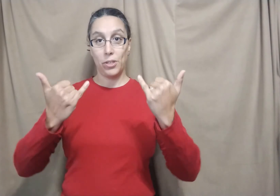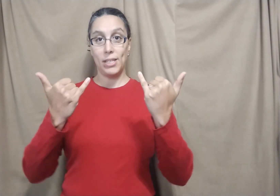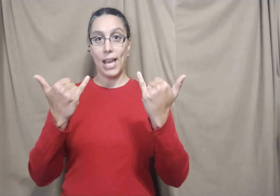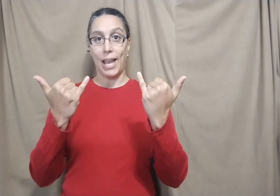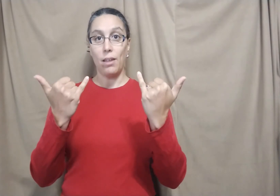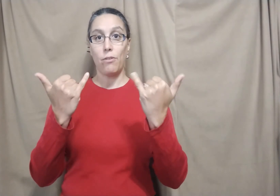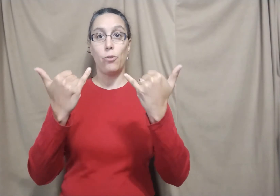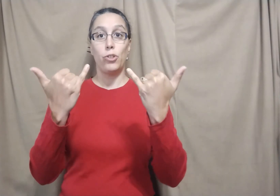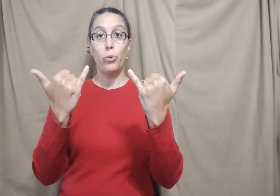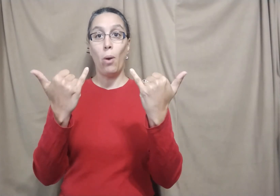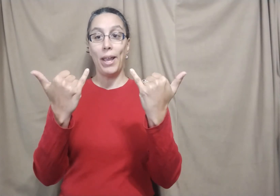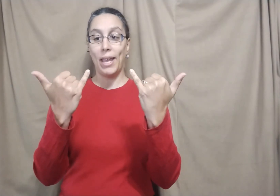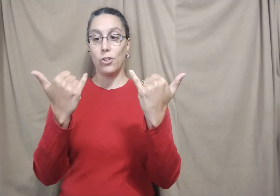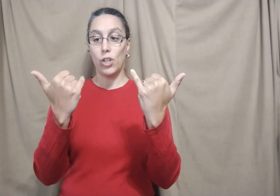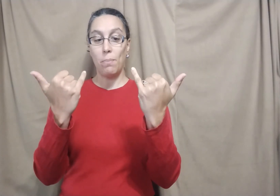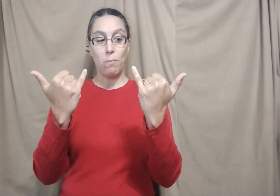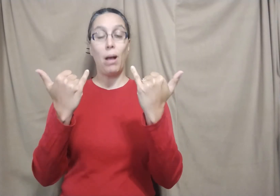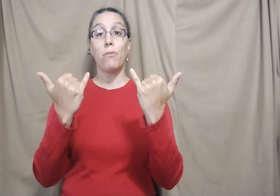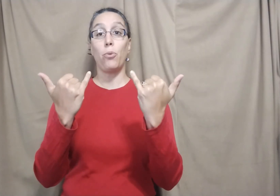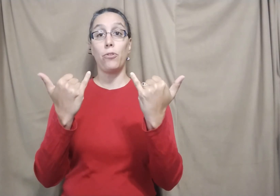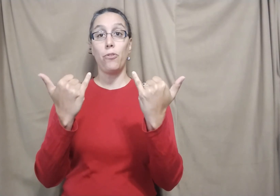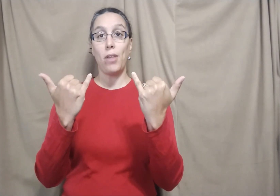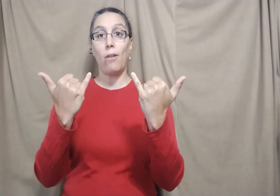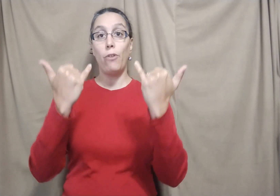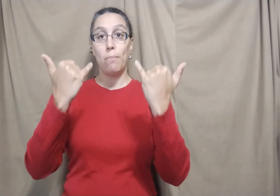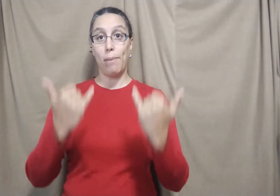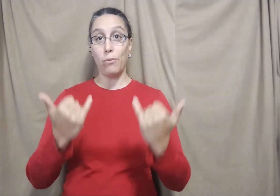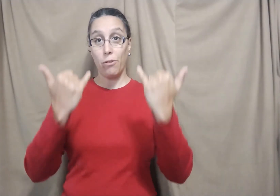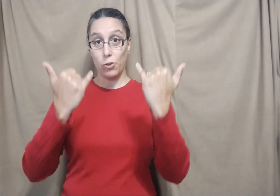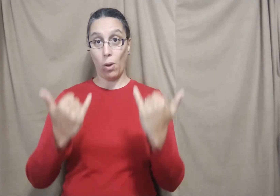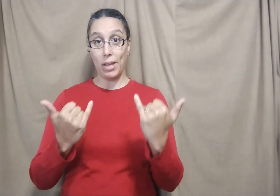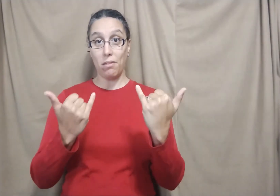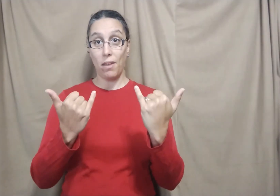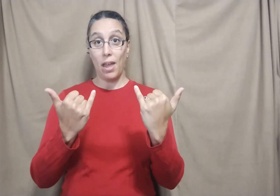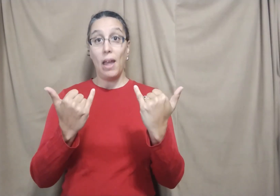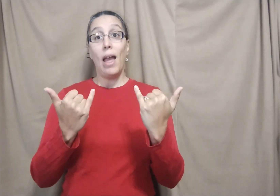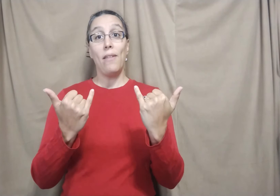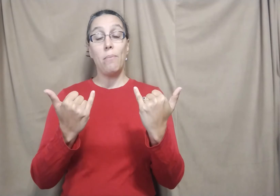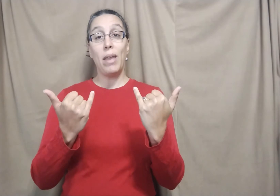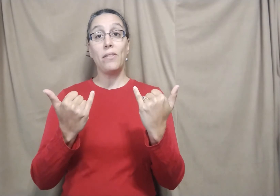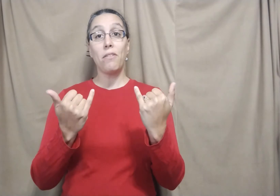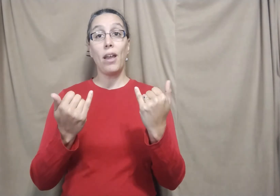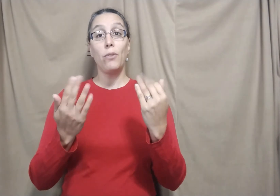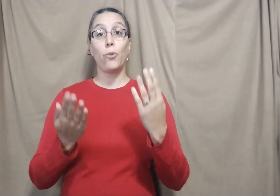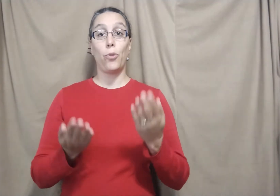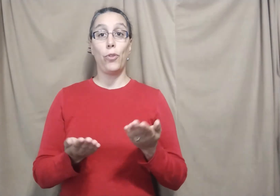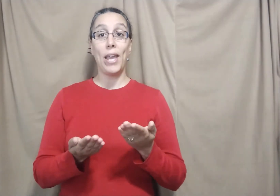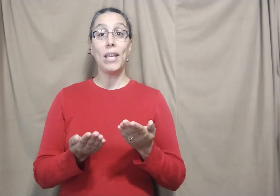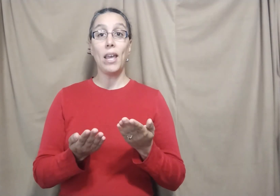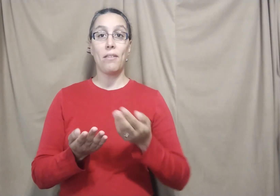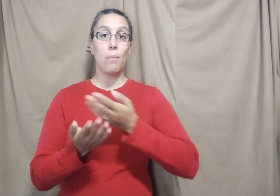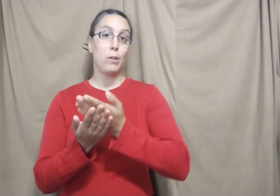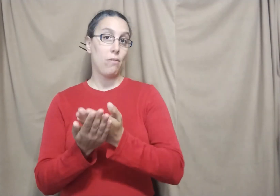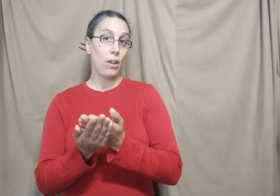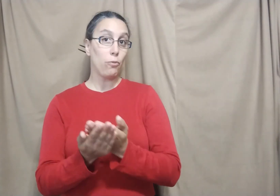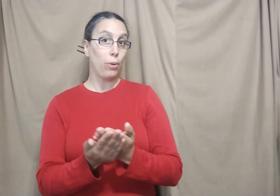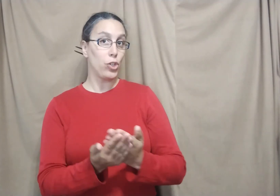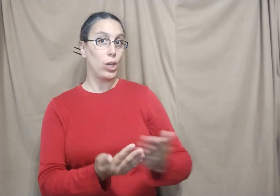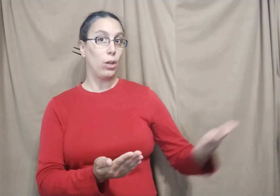today, so two Y hand shapes, palms towards yourself, bounce twice, and then make the sign for thing, except instead of brushing